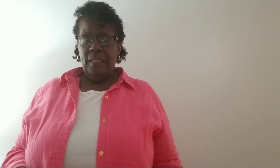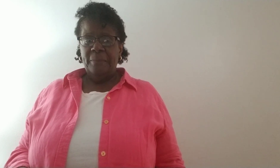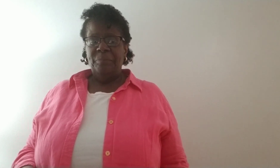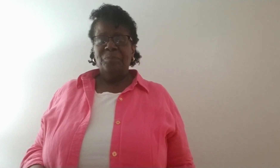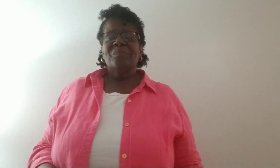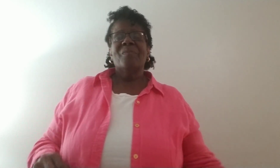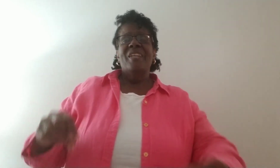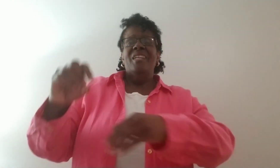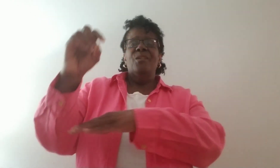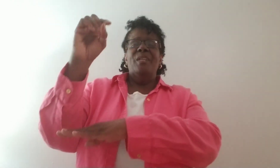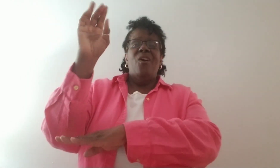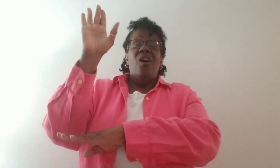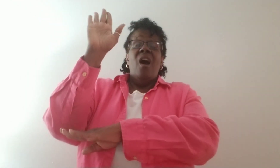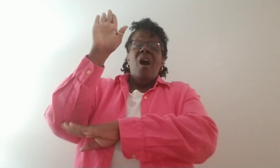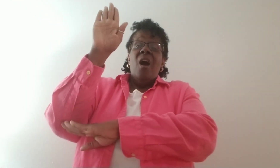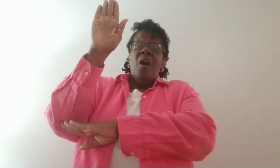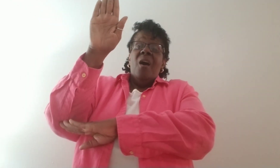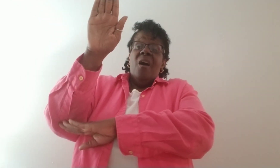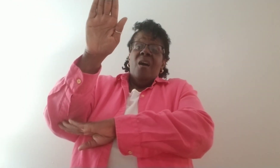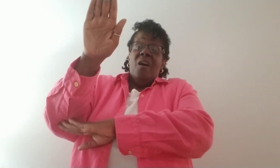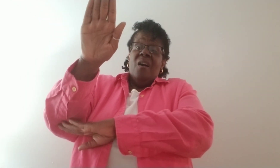Good. Here we go.